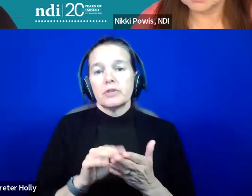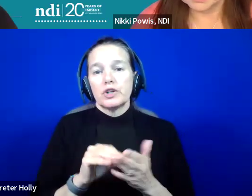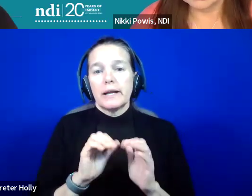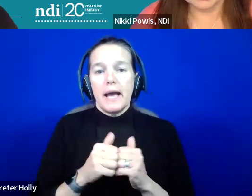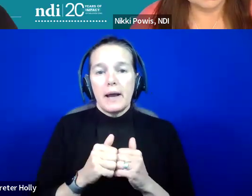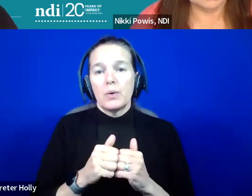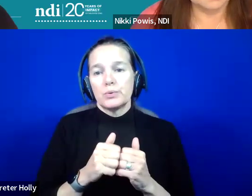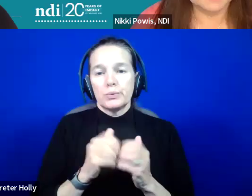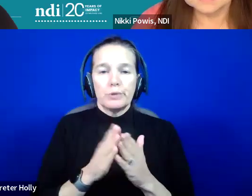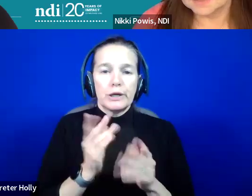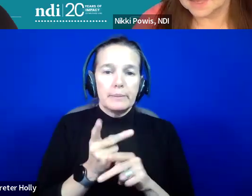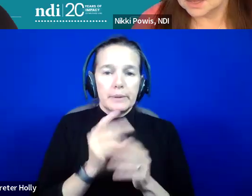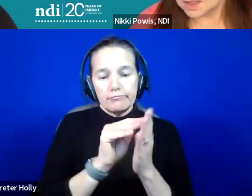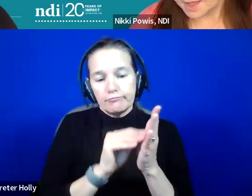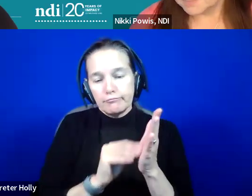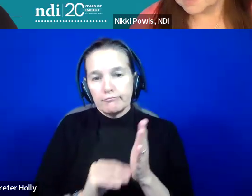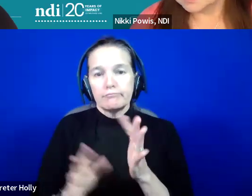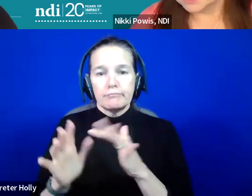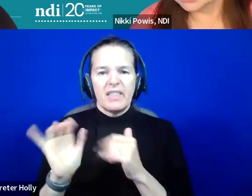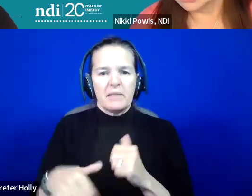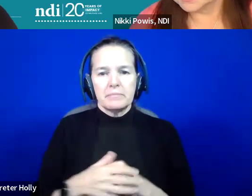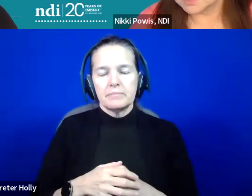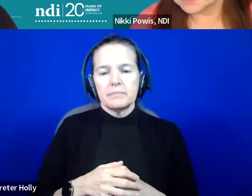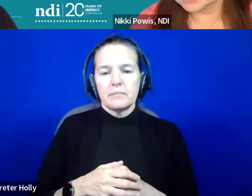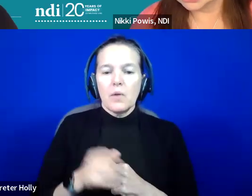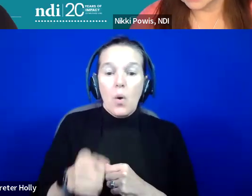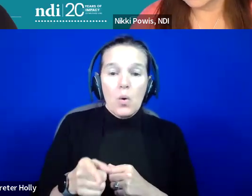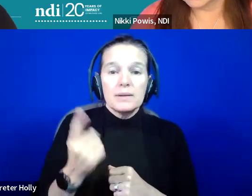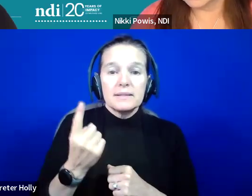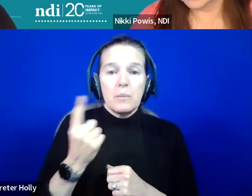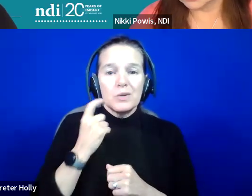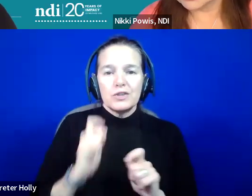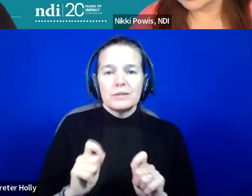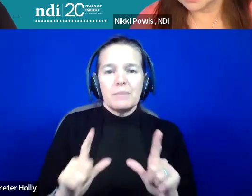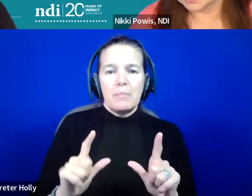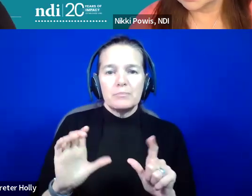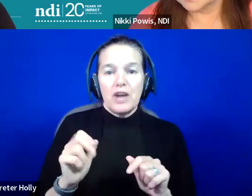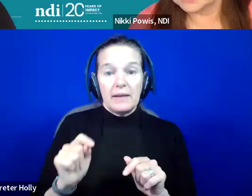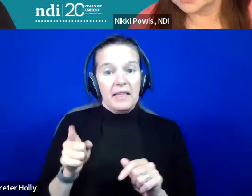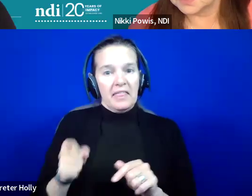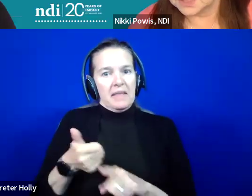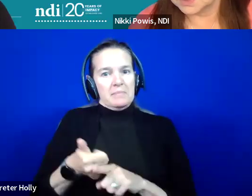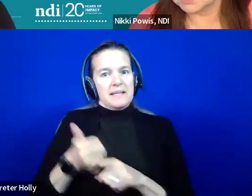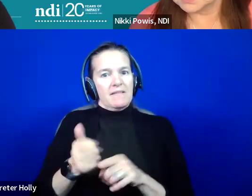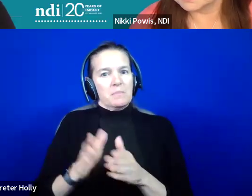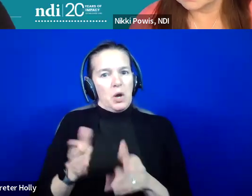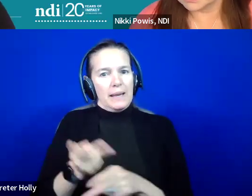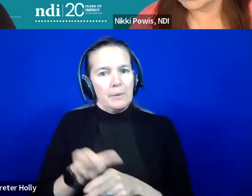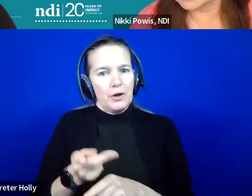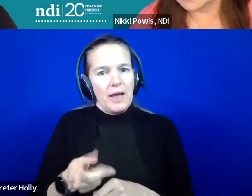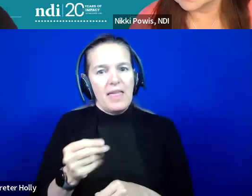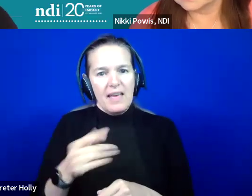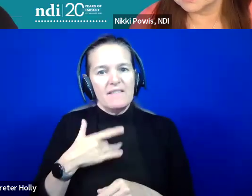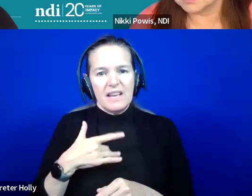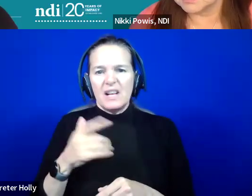do bookkeeping and things like that. Someone actually just popped in the chat that they are a bookkeeper and they do find QuickBooks to be